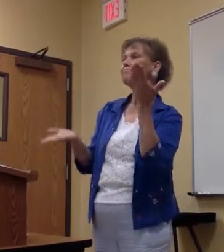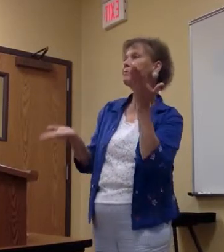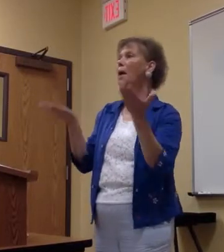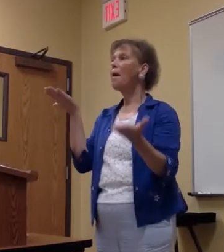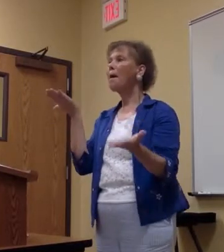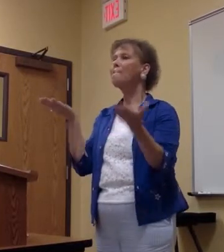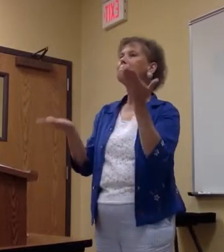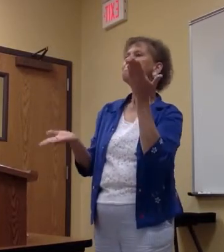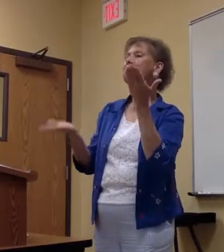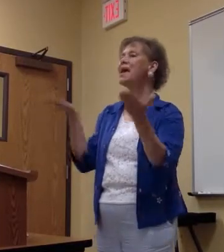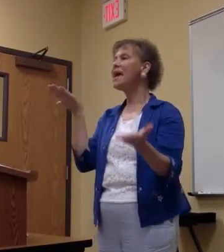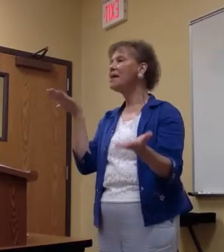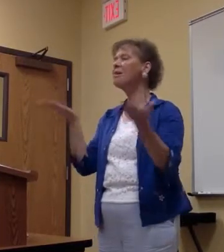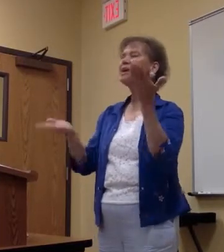Maybe, perhaps,